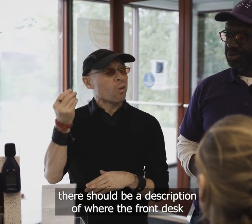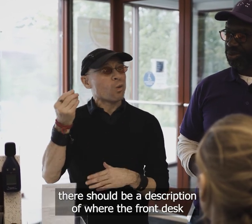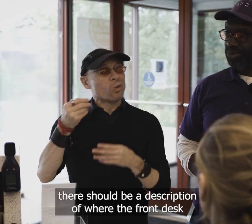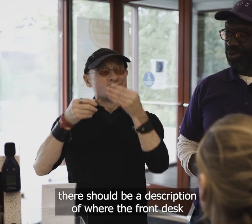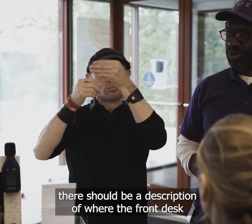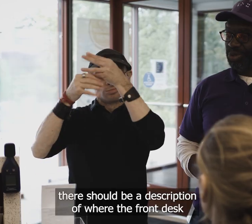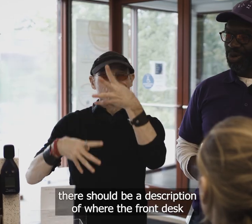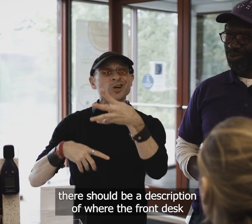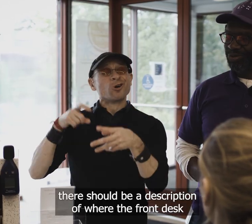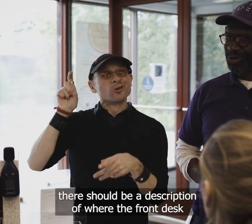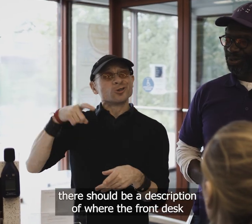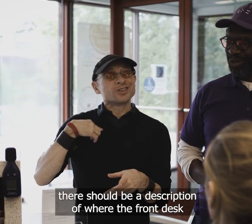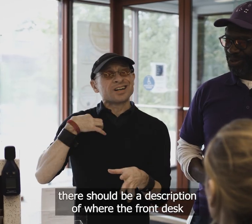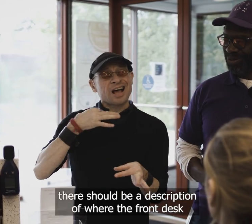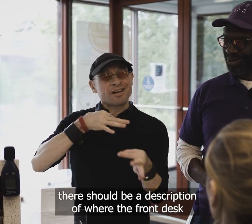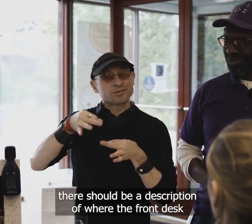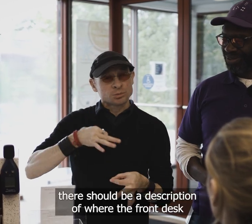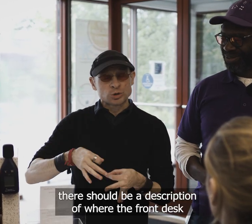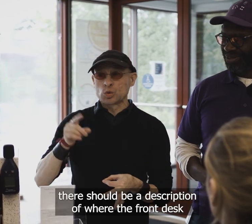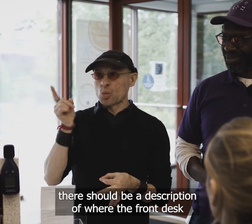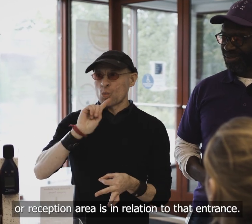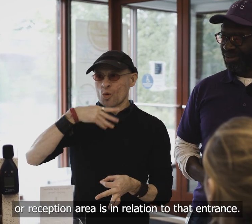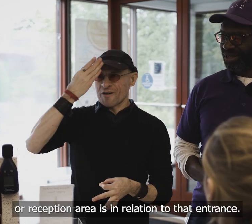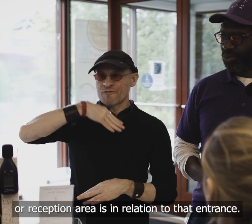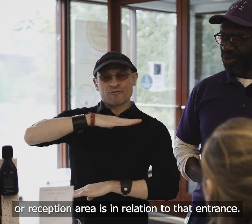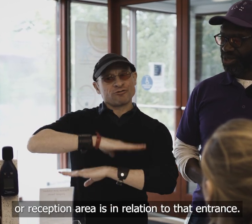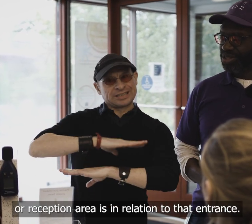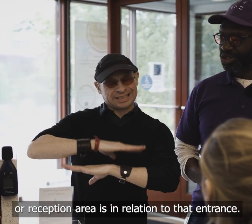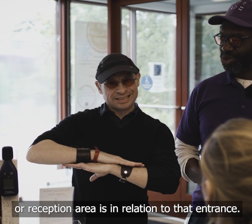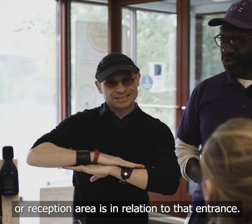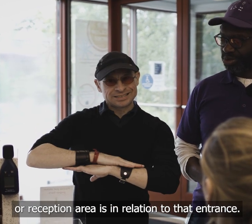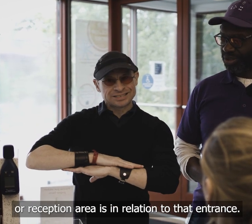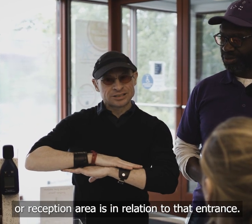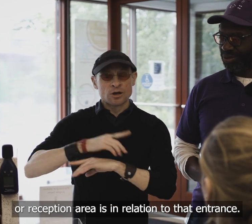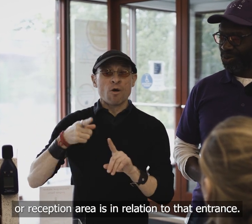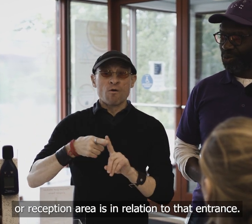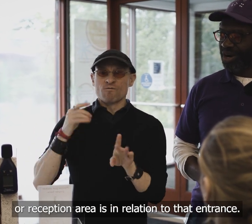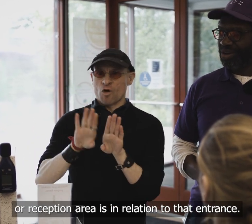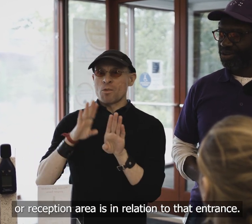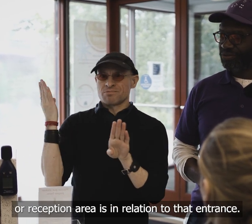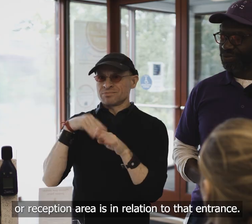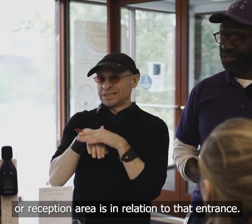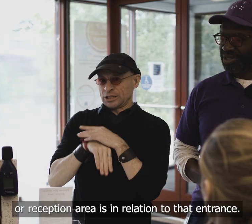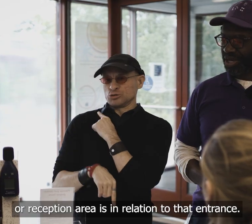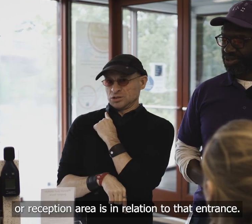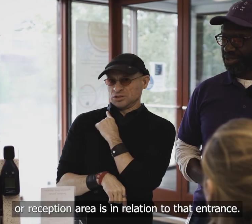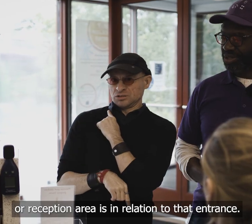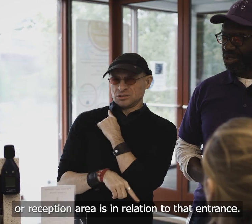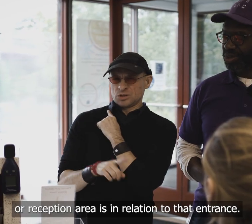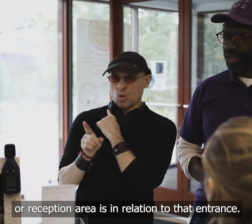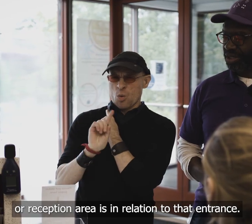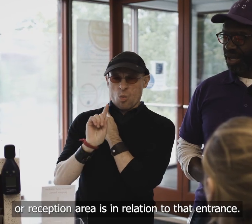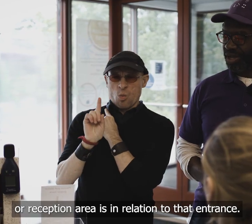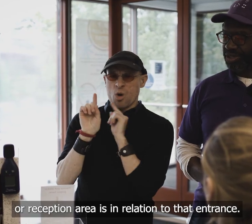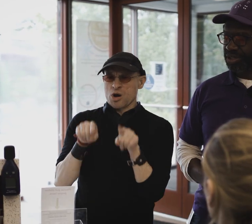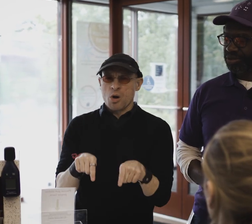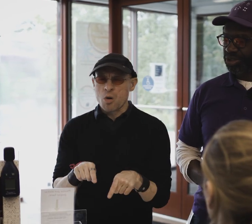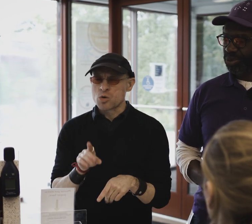description of where the front desk or reception area is in relation to that entrance.